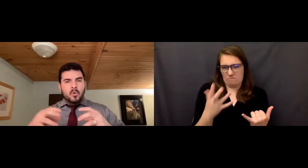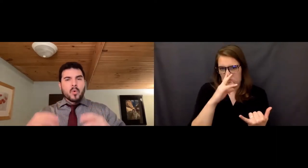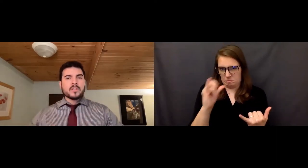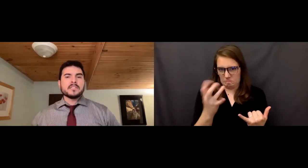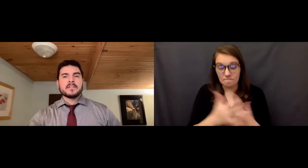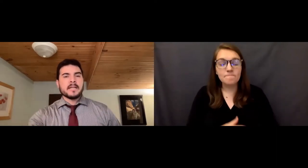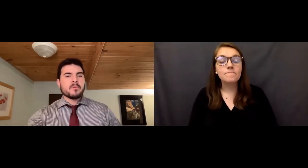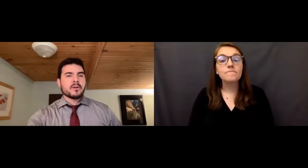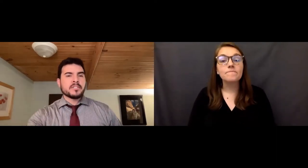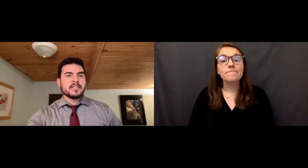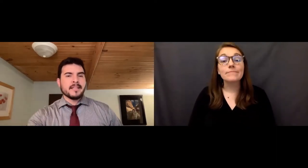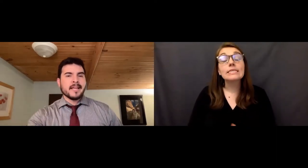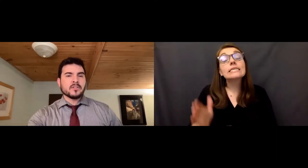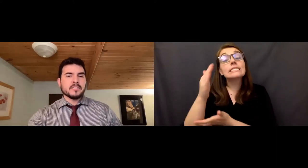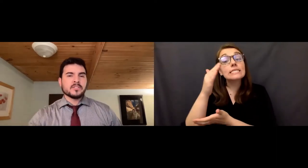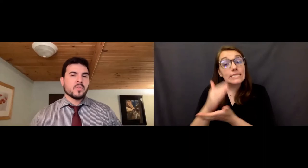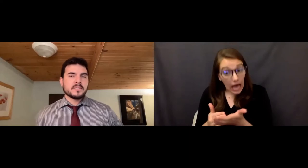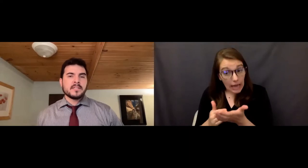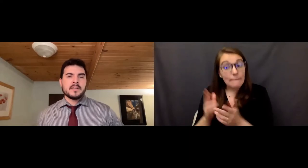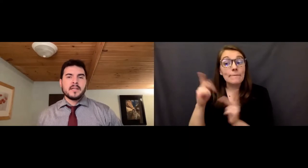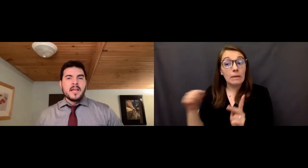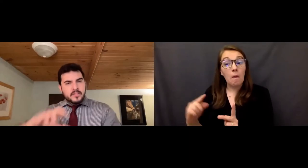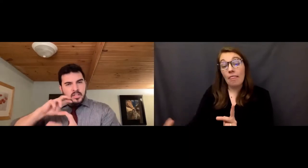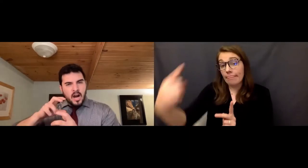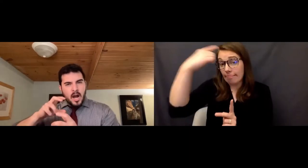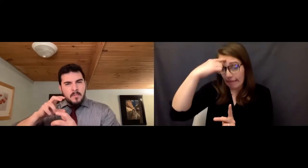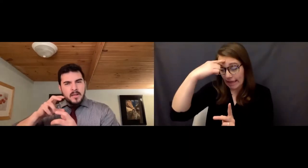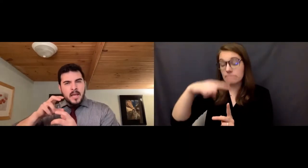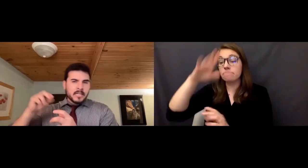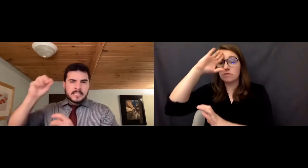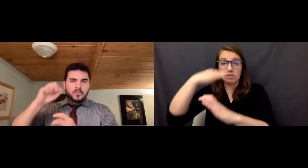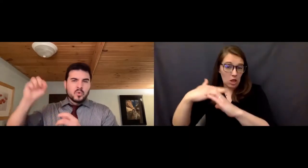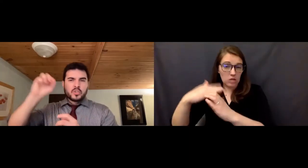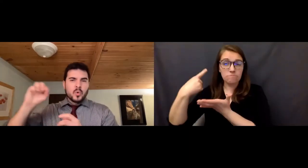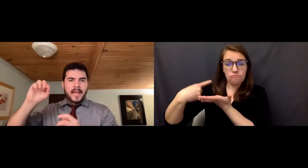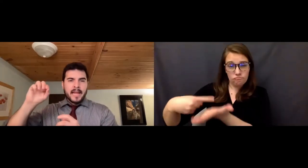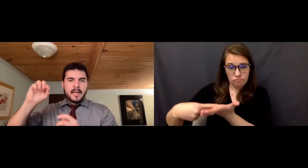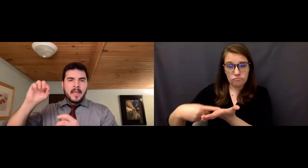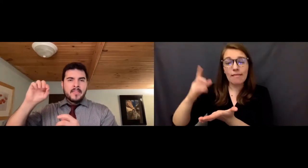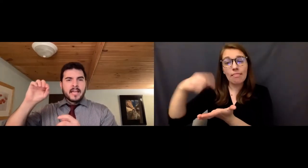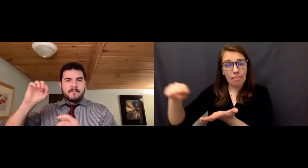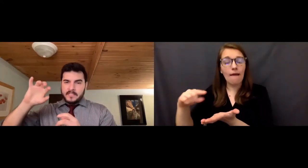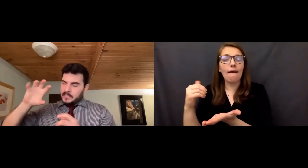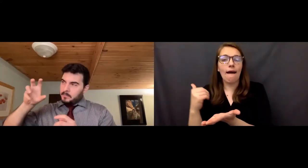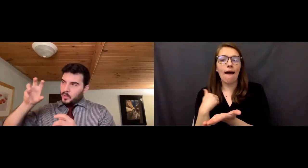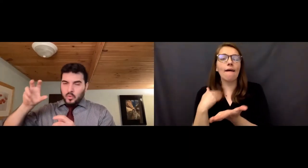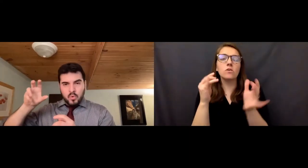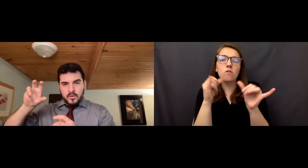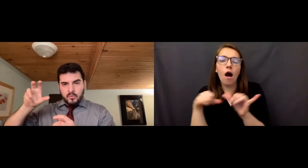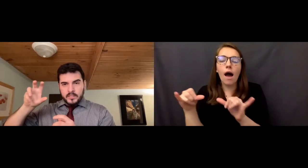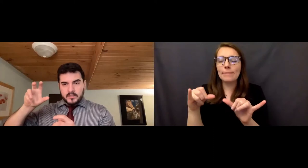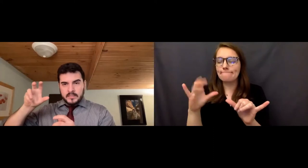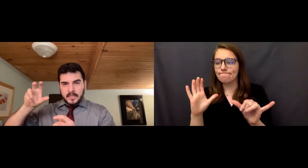In some quarters of contemporary Christian theological discourse, there's a common conceptual shorthand that conflates the